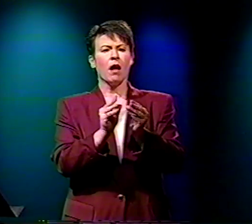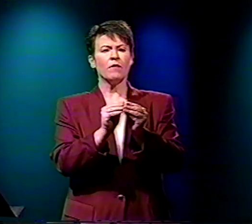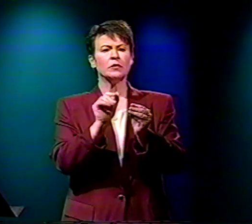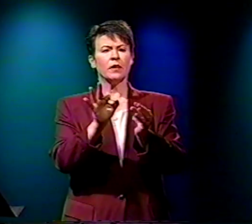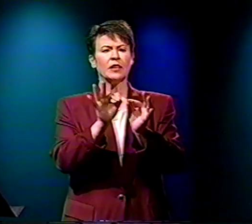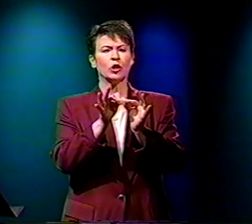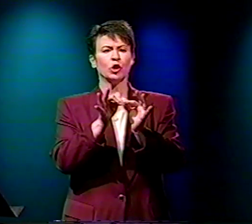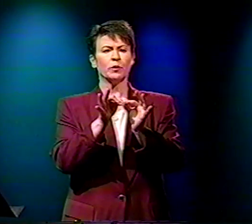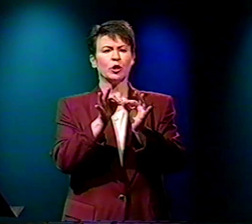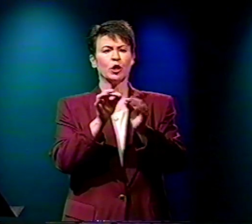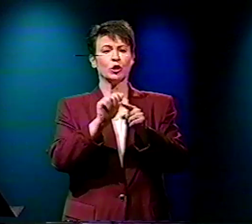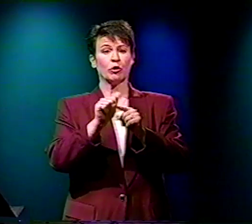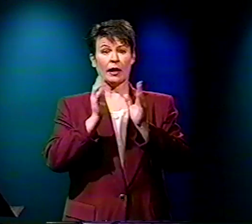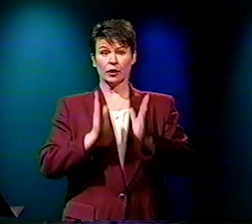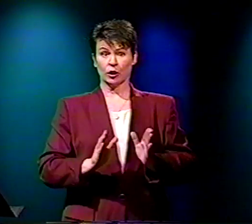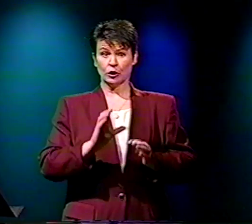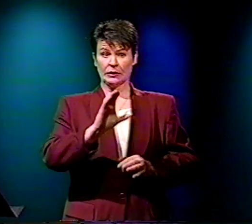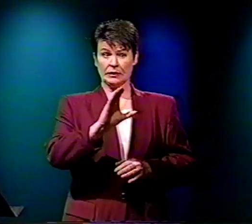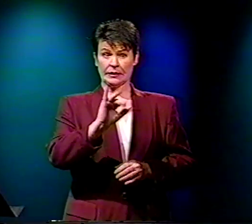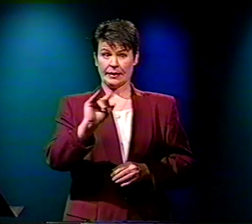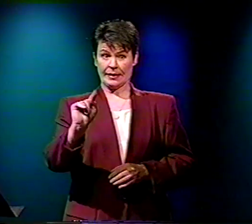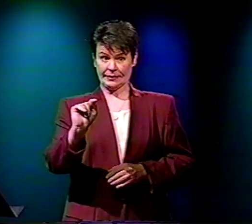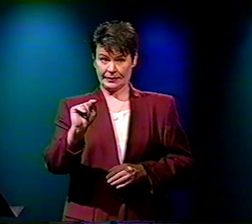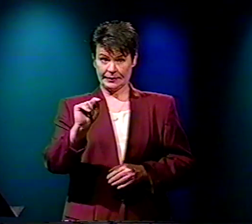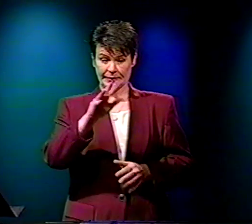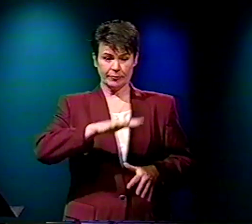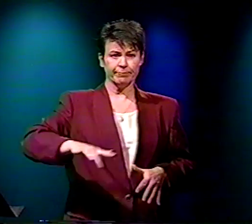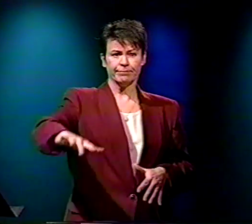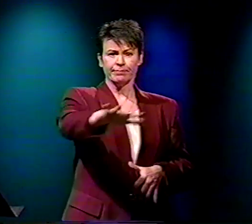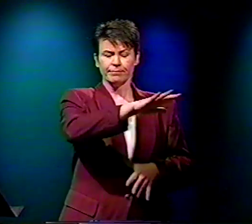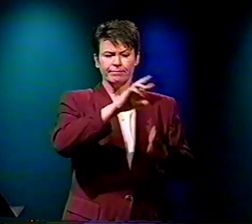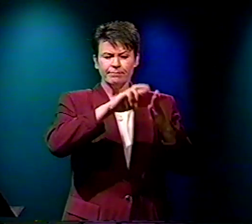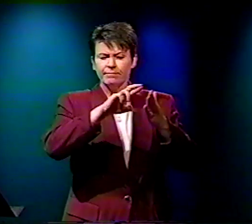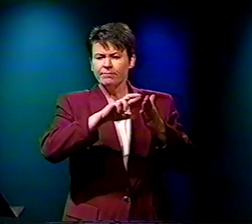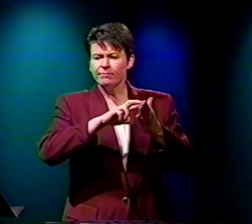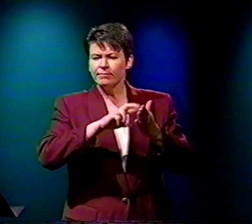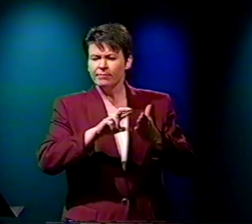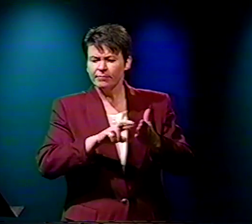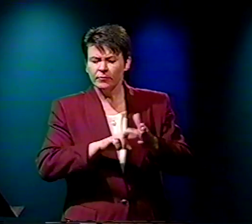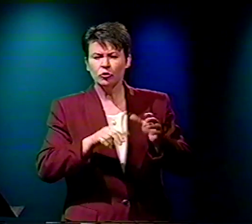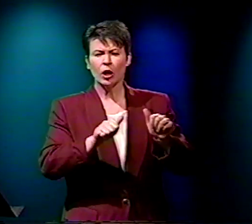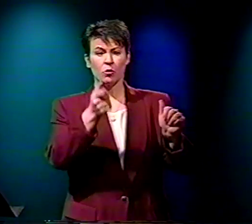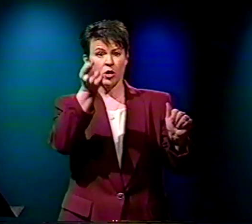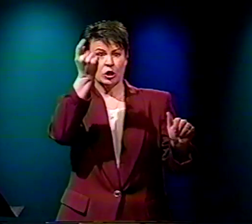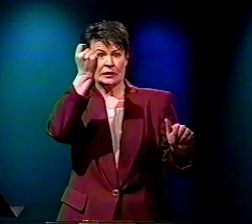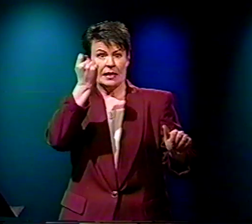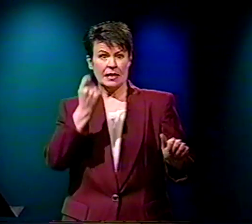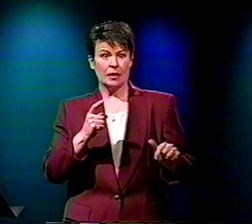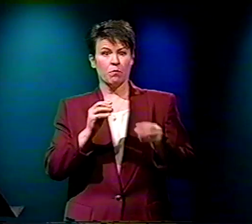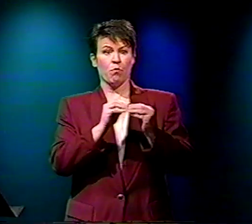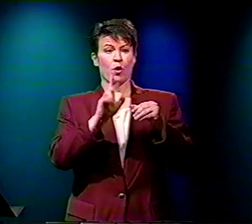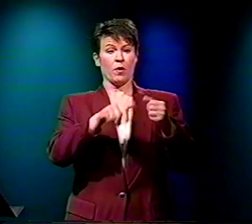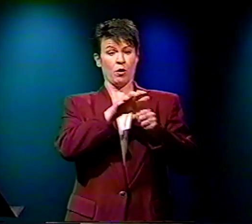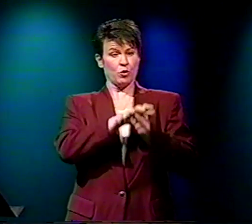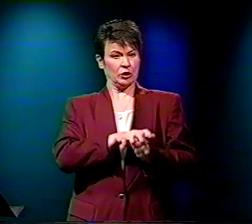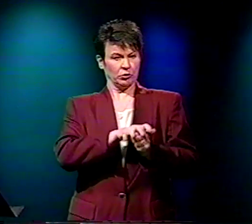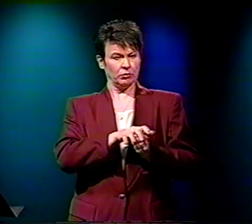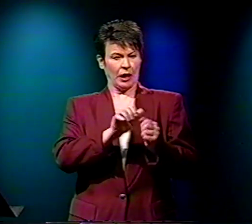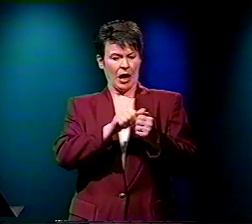the RID, the Conference of Interpreter Trainers, CIT, have all been researching to better understand